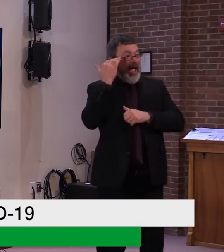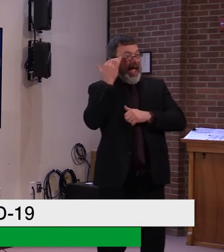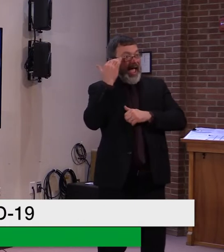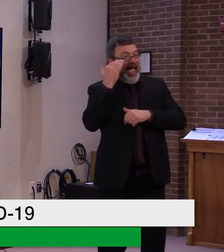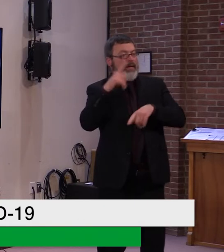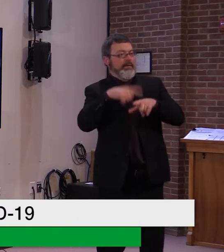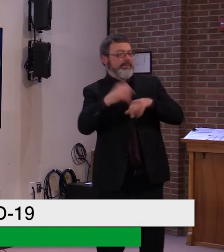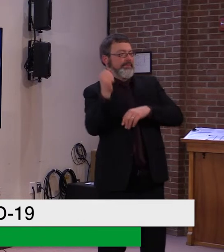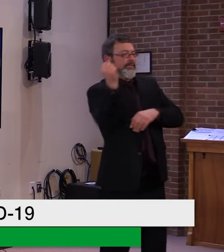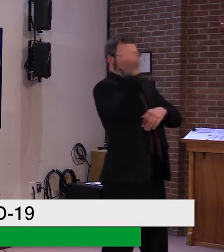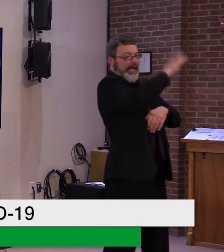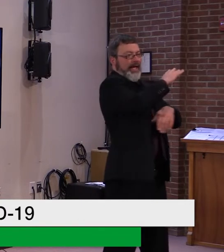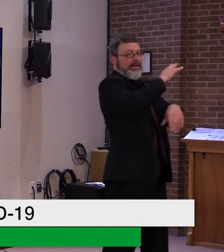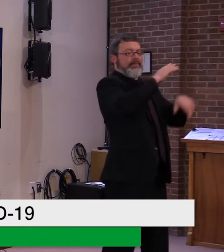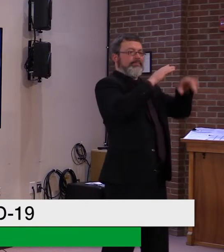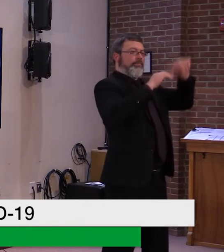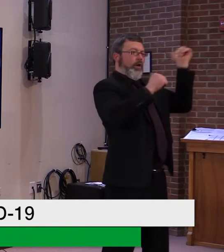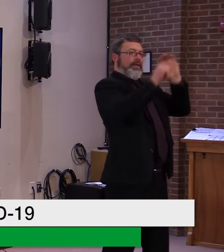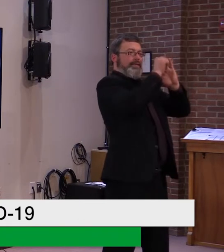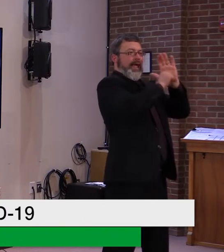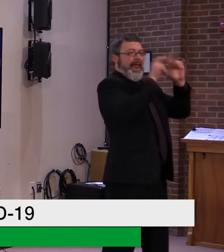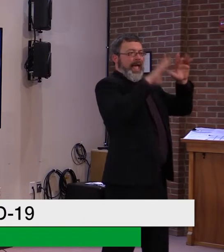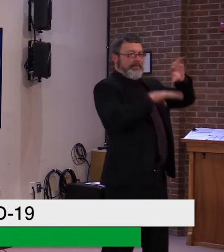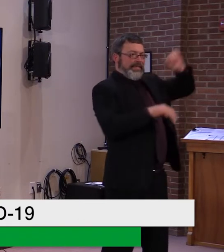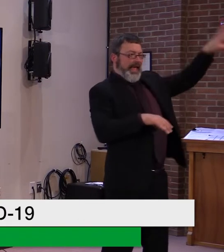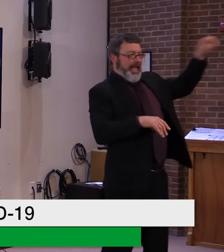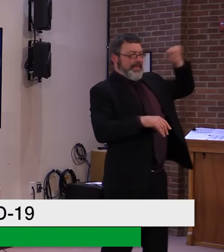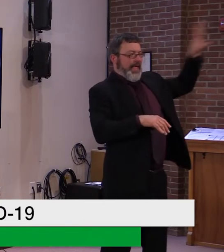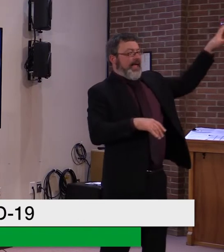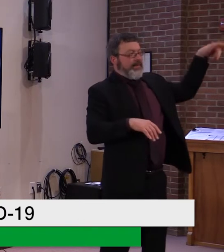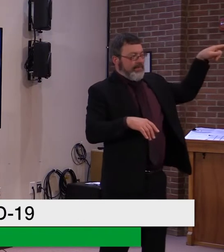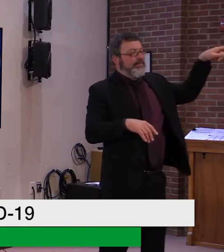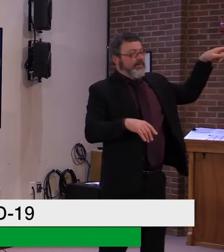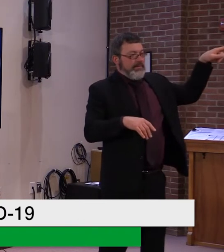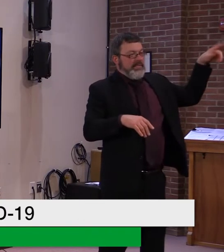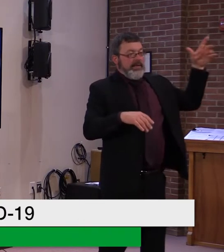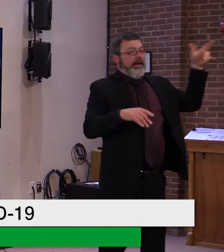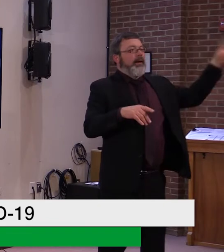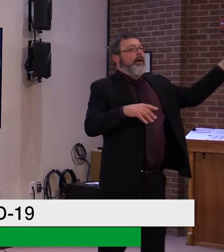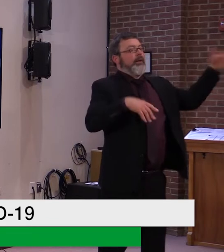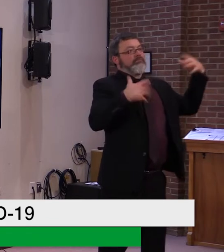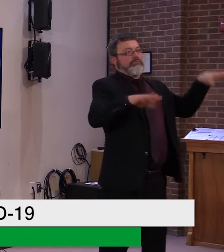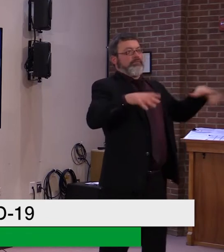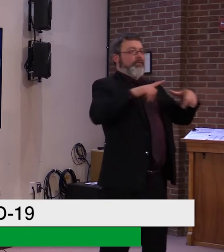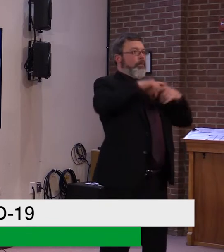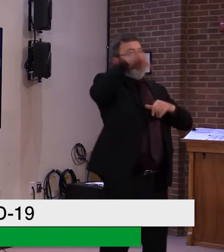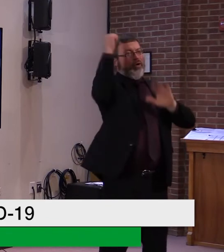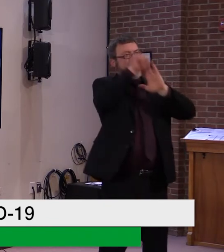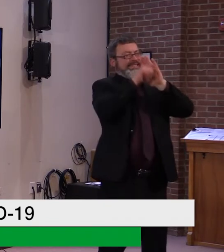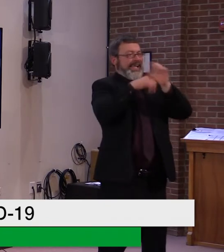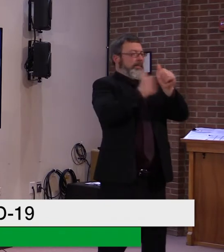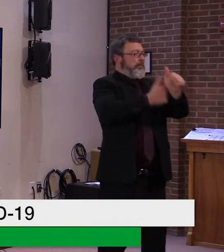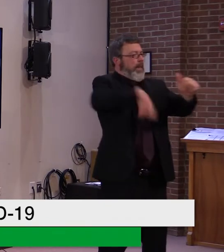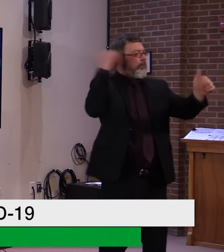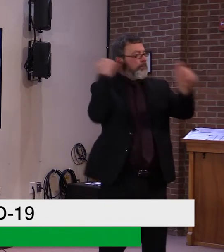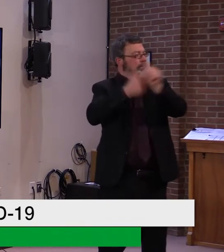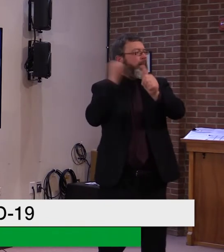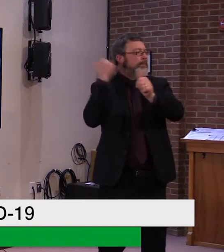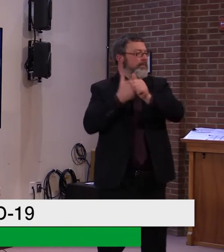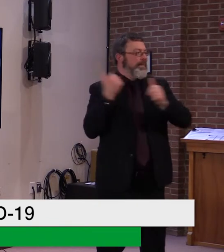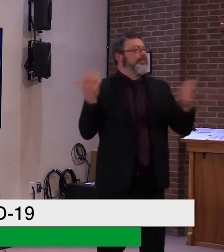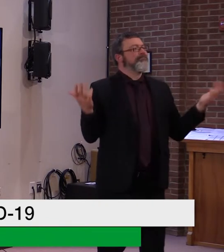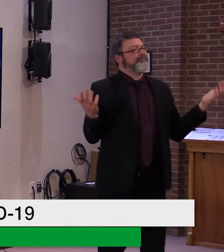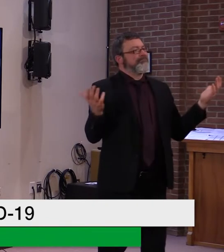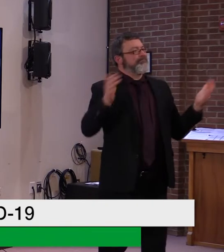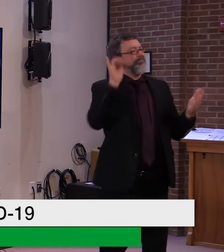labs in those national labs are being backed up because of uh the the incident